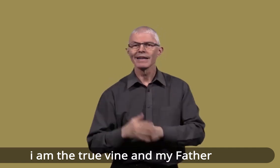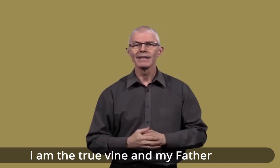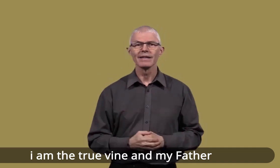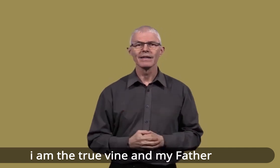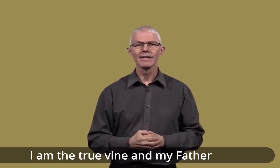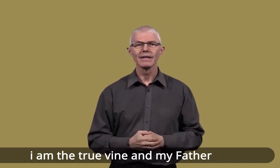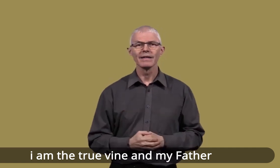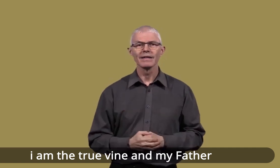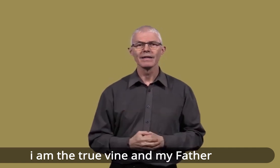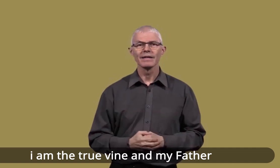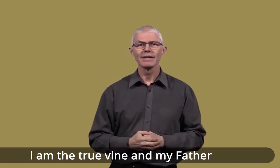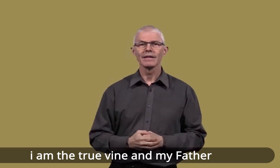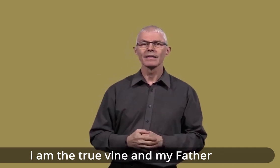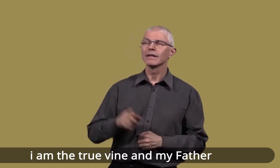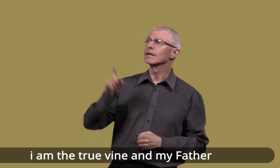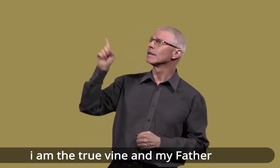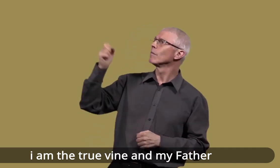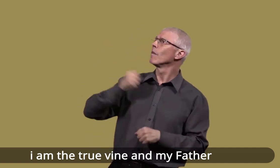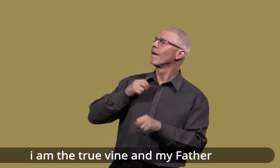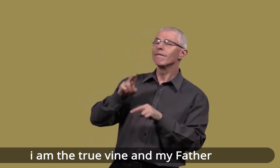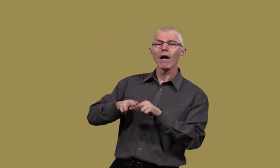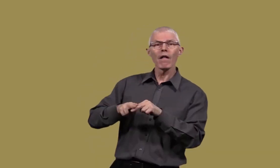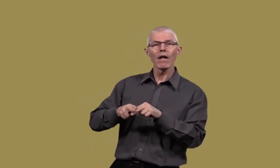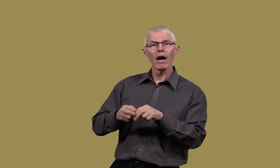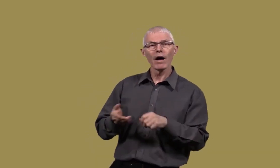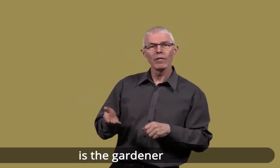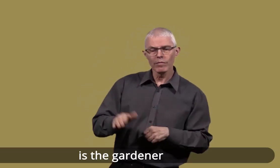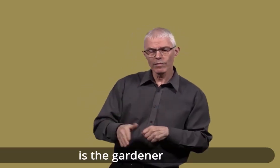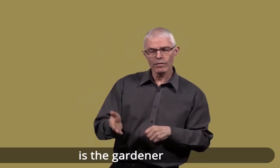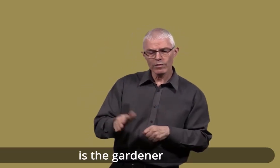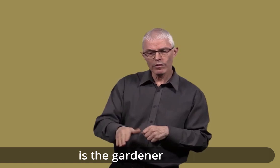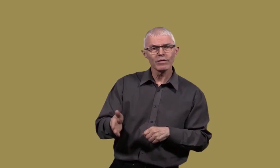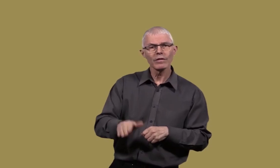and my father is the gardener.